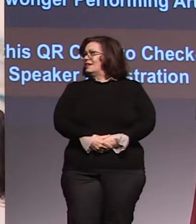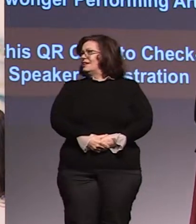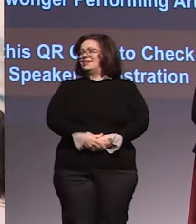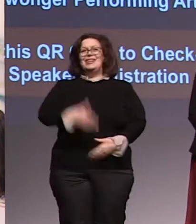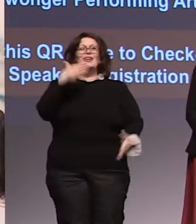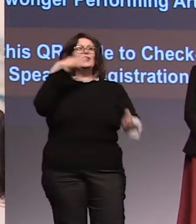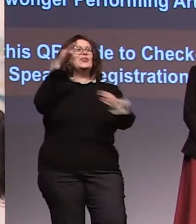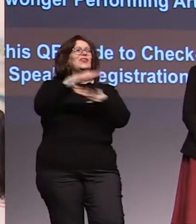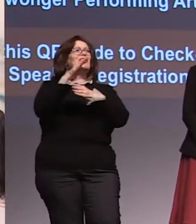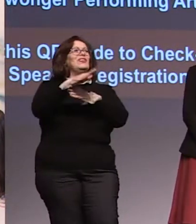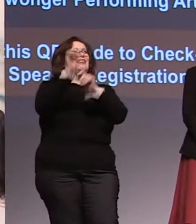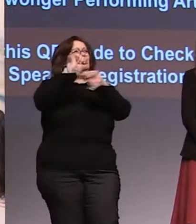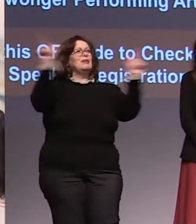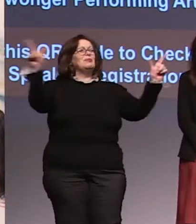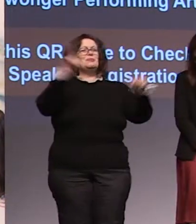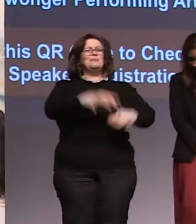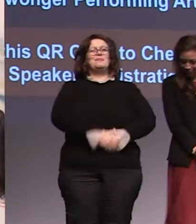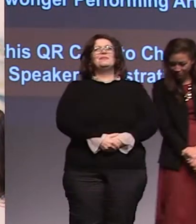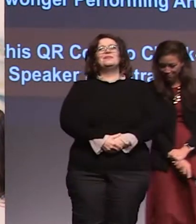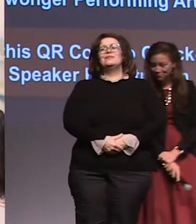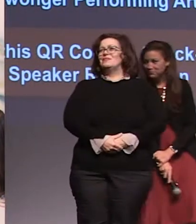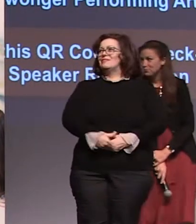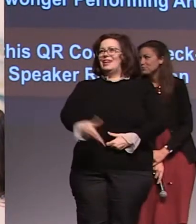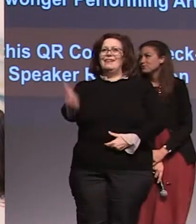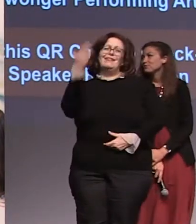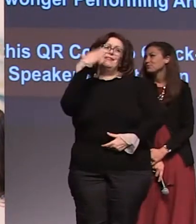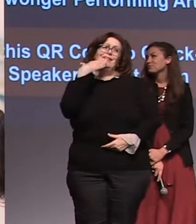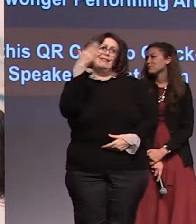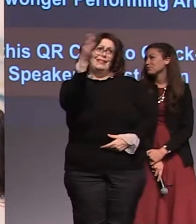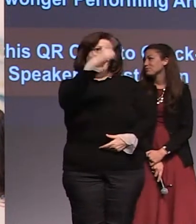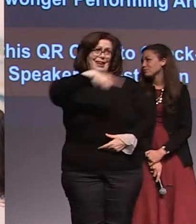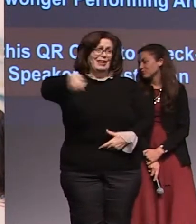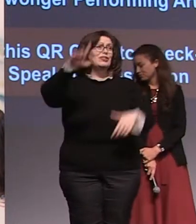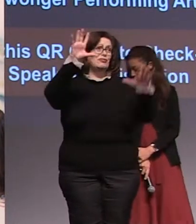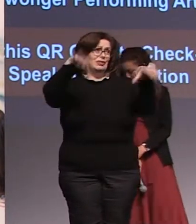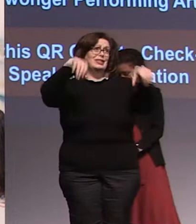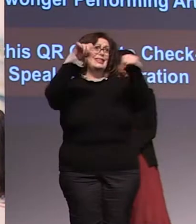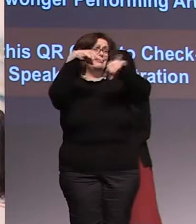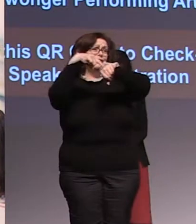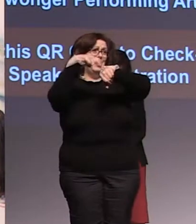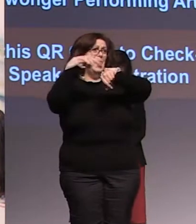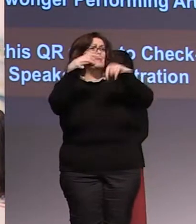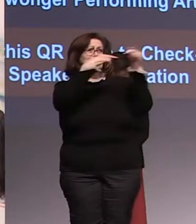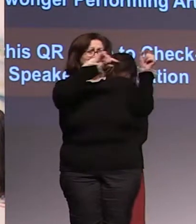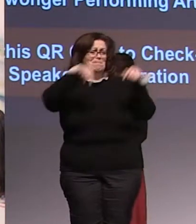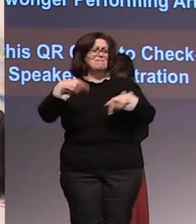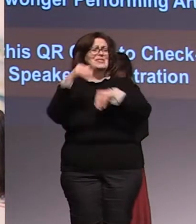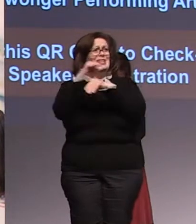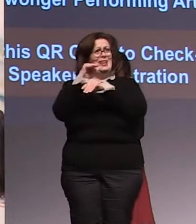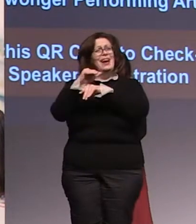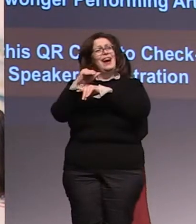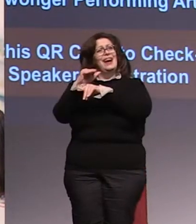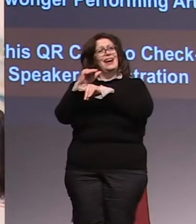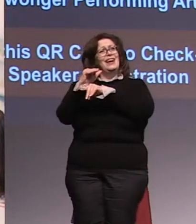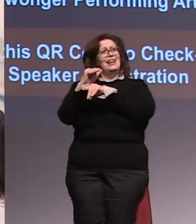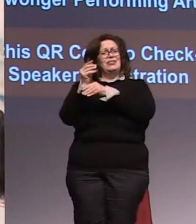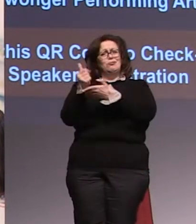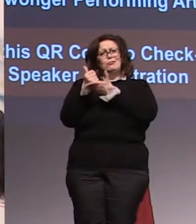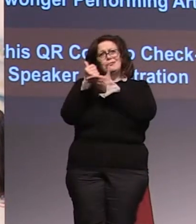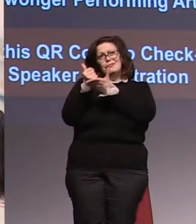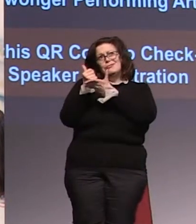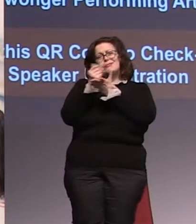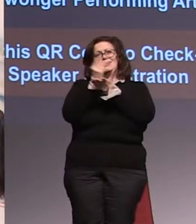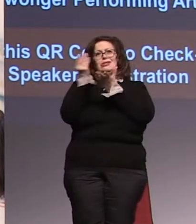And good evening, everyone. I want to thank you for taking the time to come and inform this conversation that can